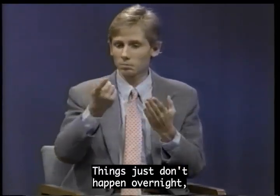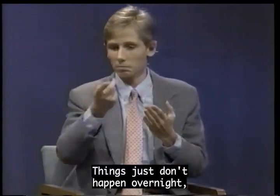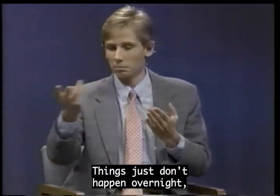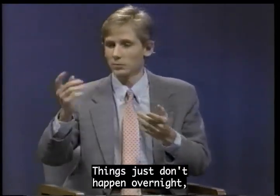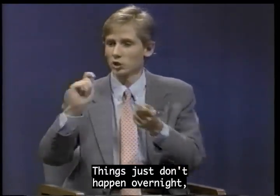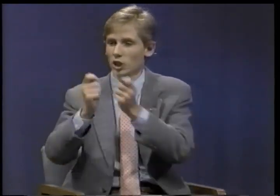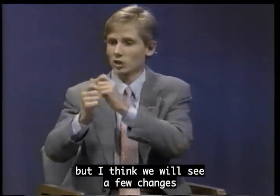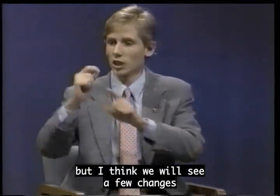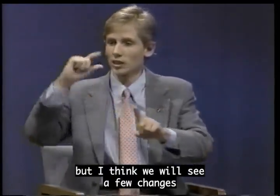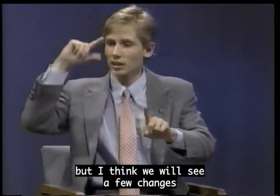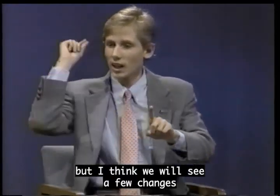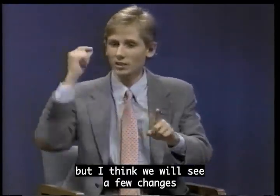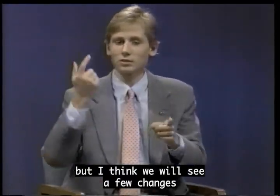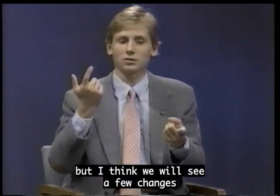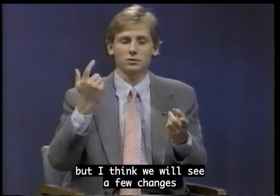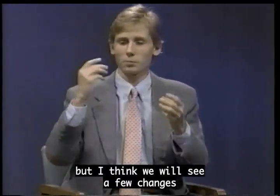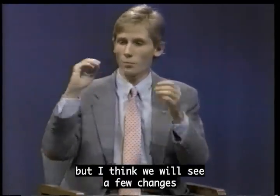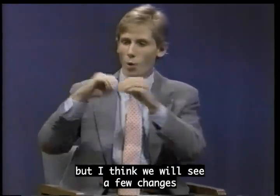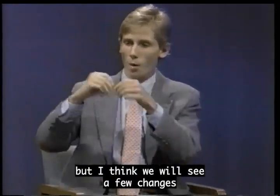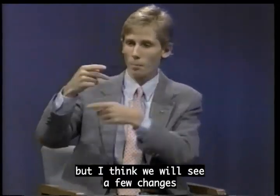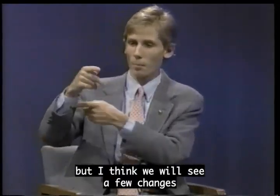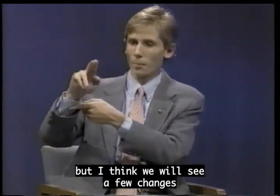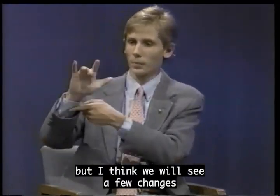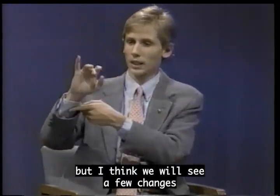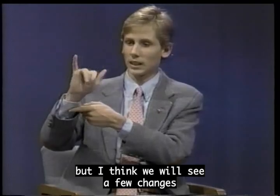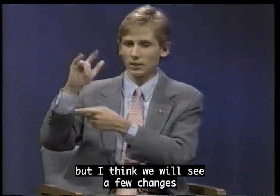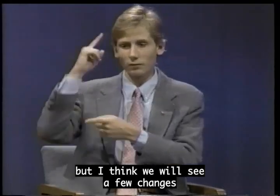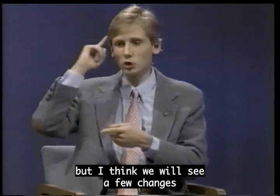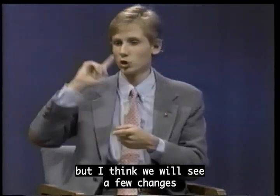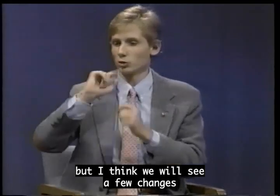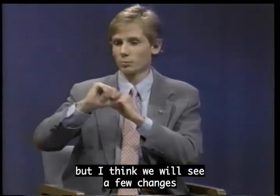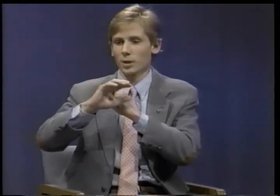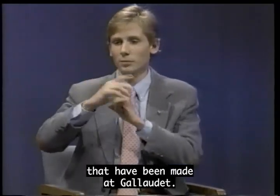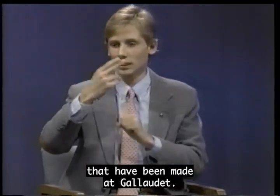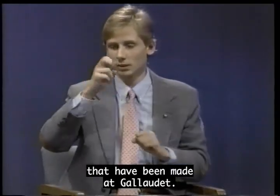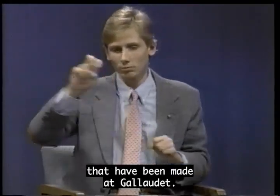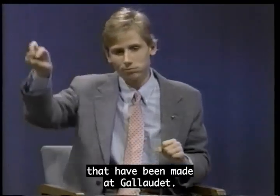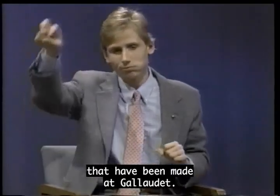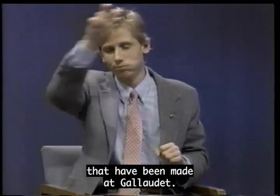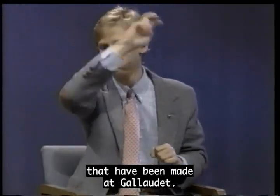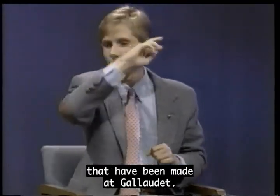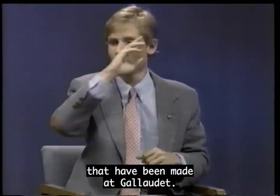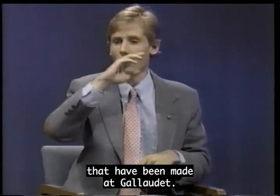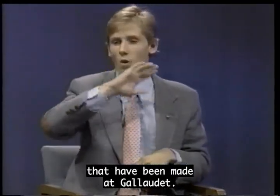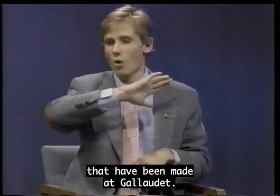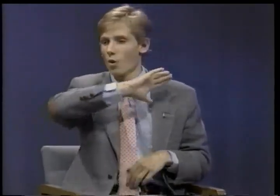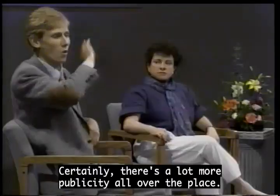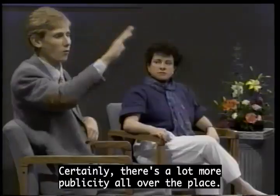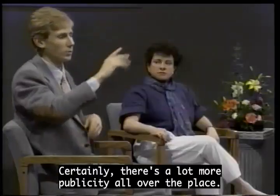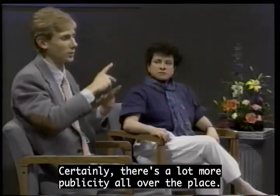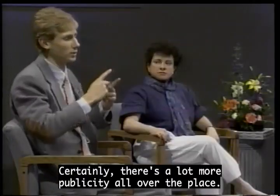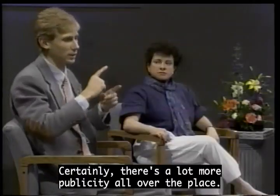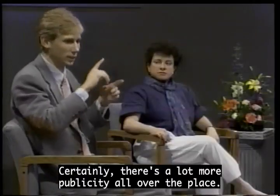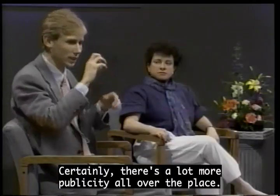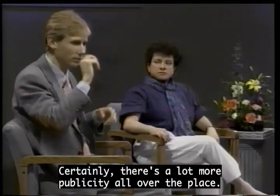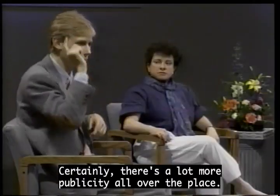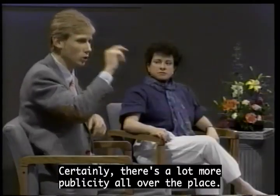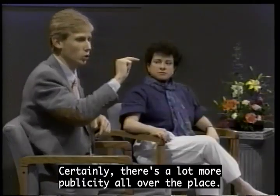But I think we will see a few changes that have been made at Gallaudet. Certainly there's a lot more publicity